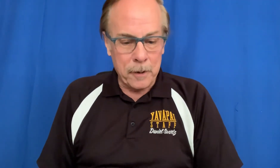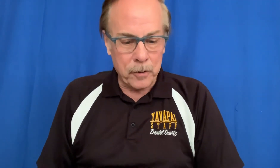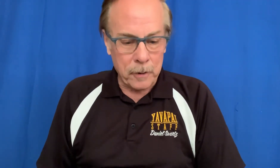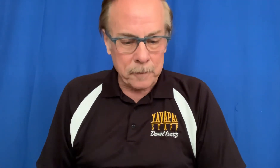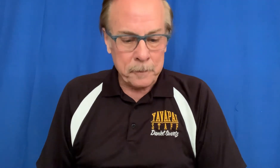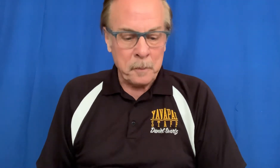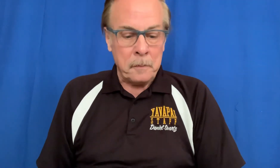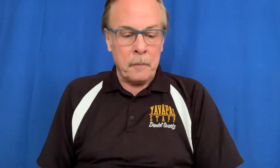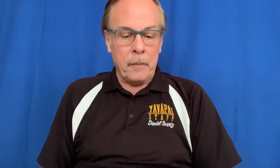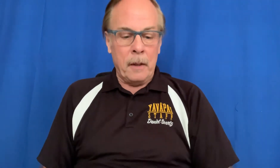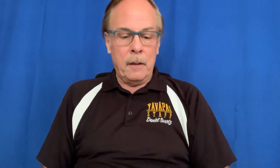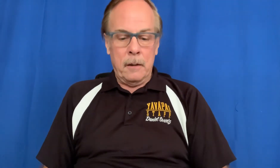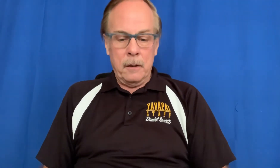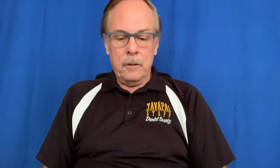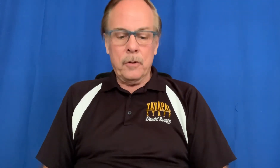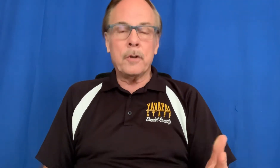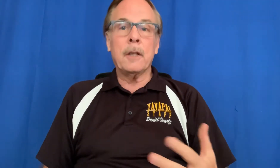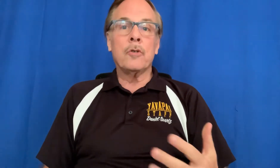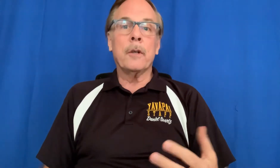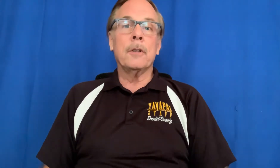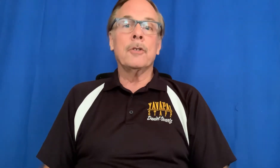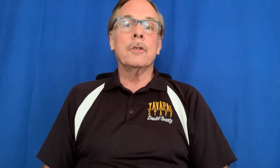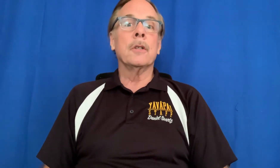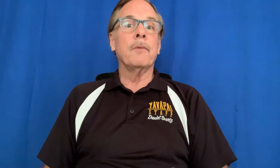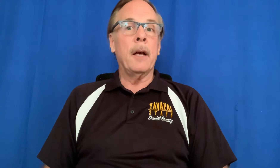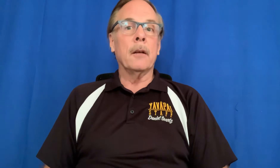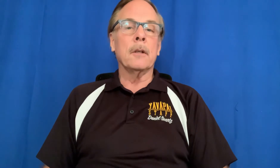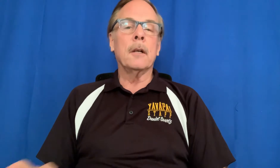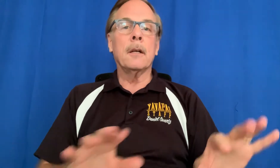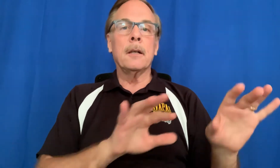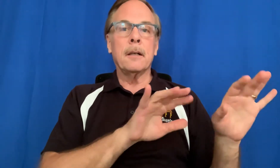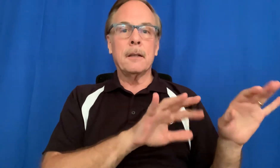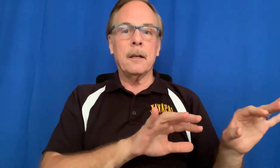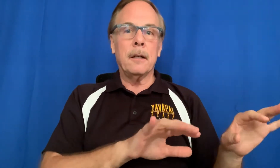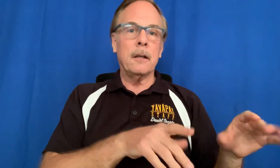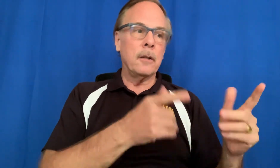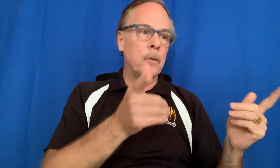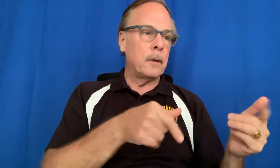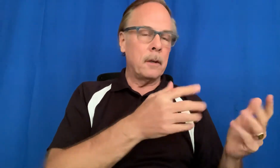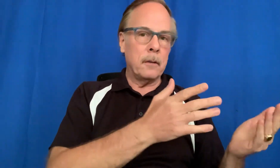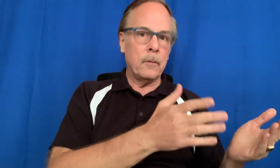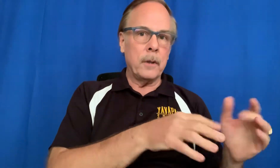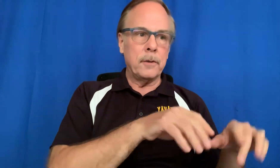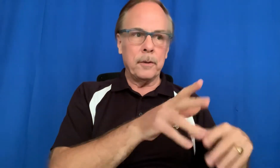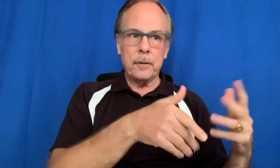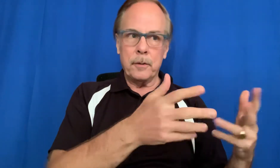transition. Using the transitions of now. Da-da-da-da-da-da. You went